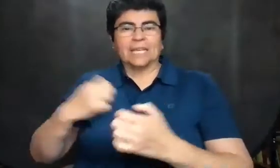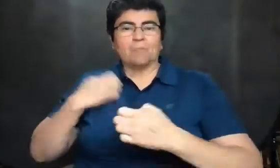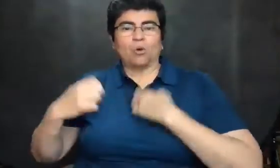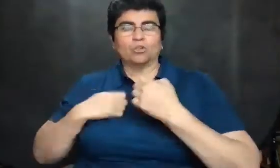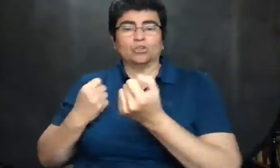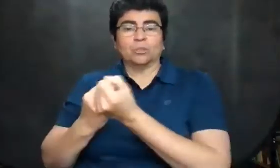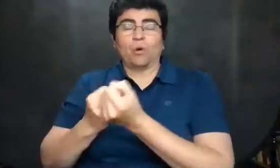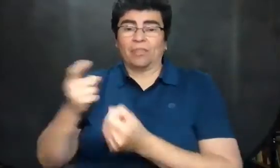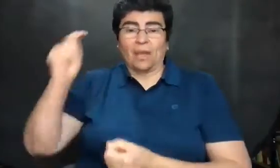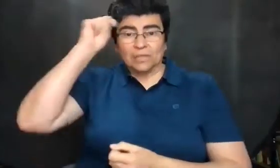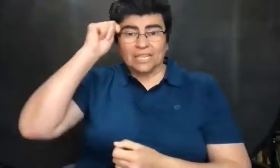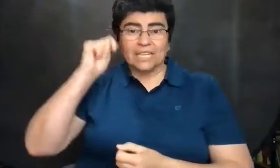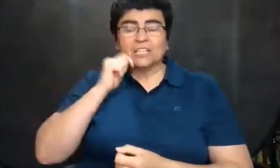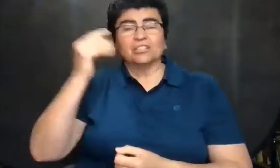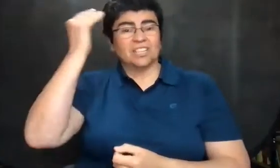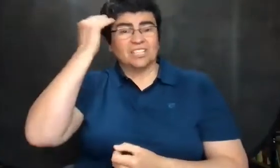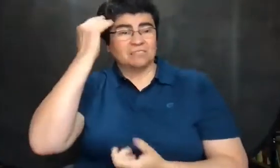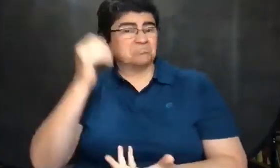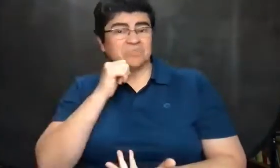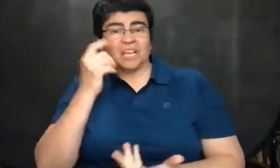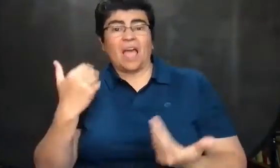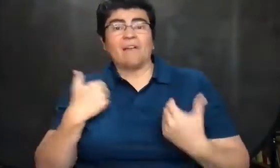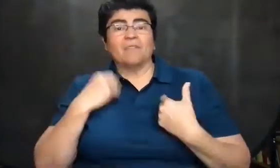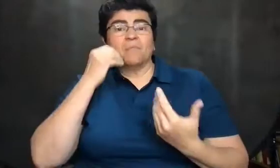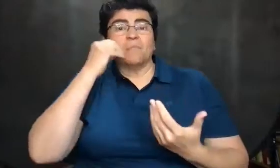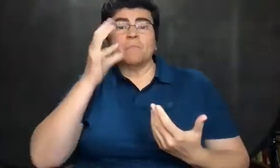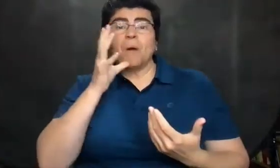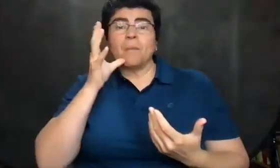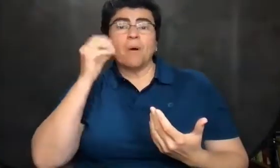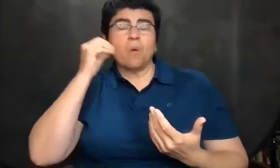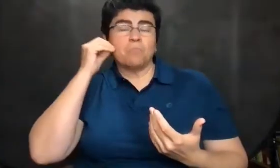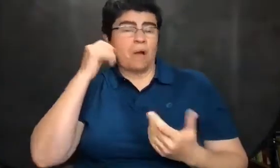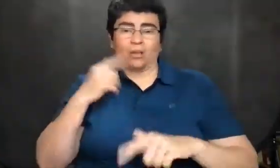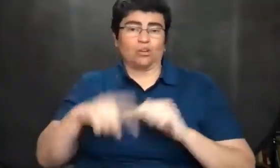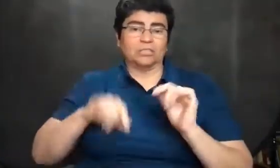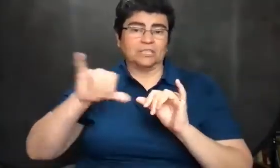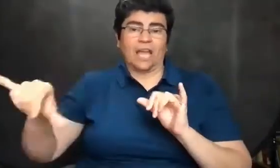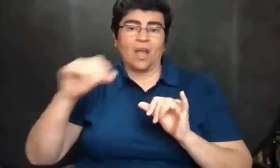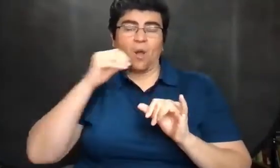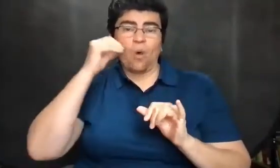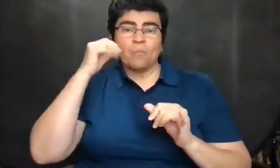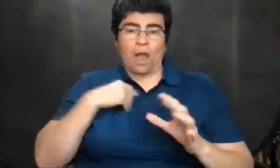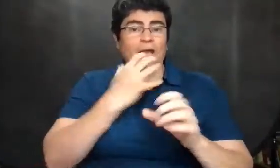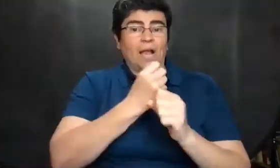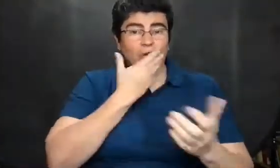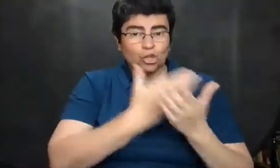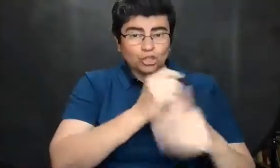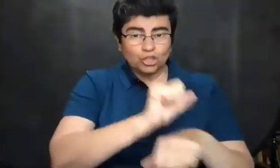they needed their mother to be home. I couldn't be home. I couldn't be home. You know, I got a really good job with the federal government, and I quit